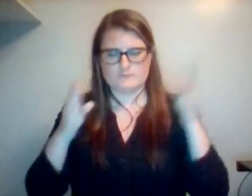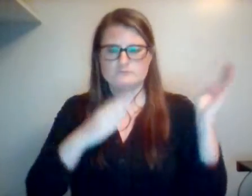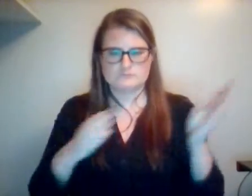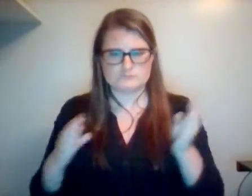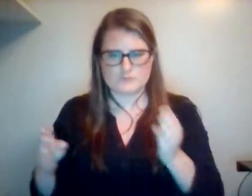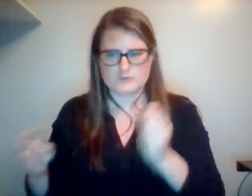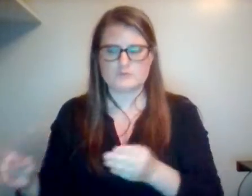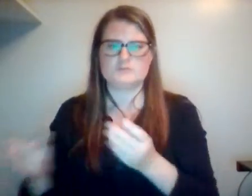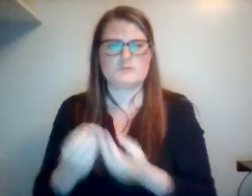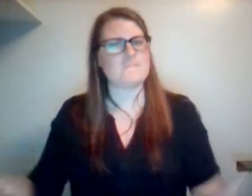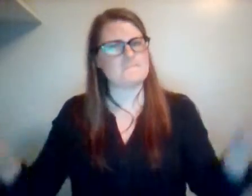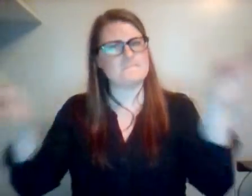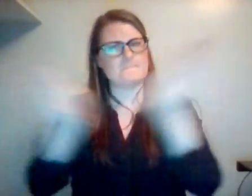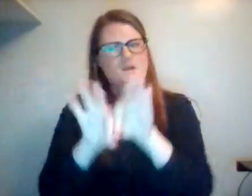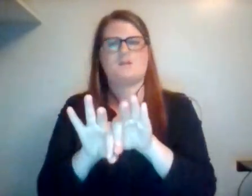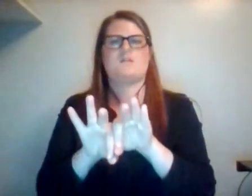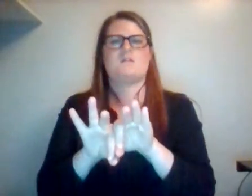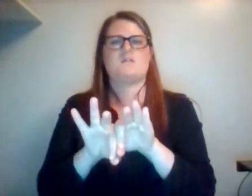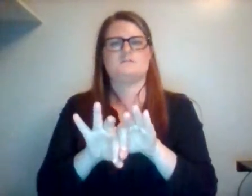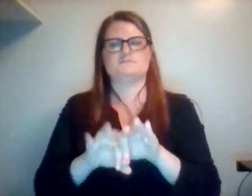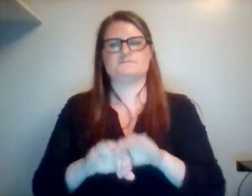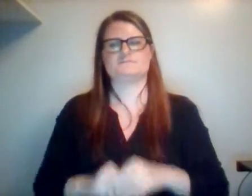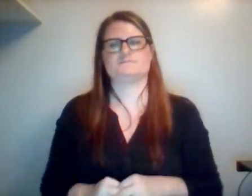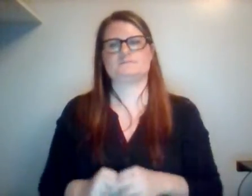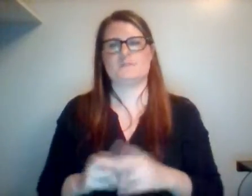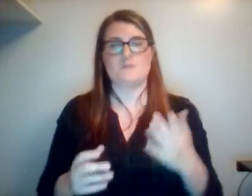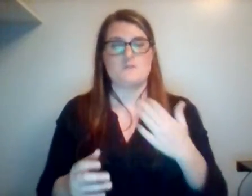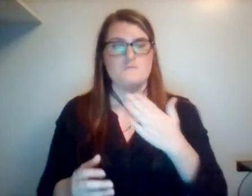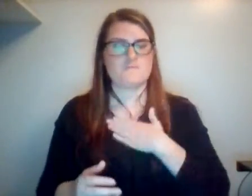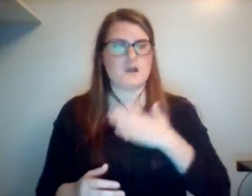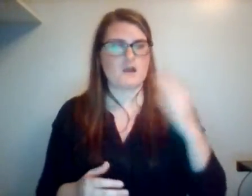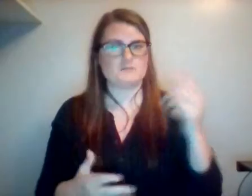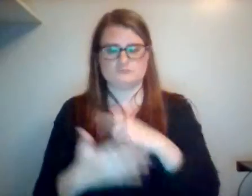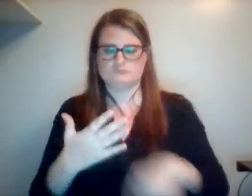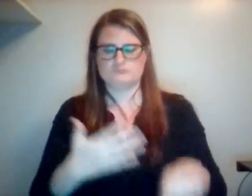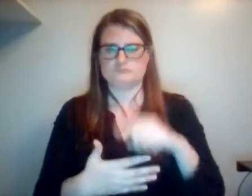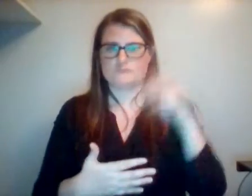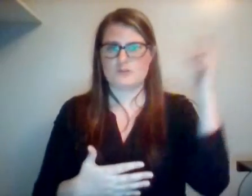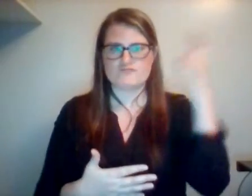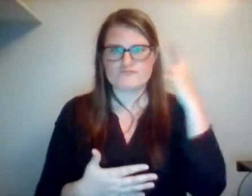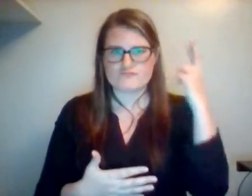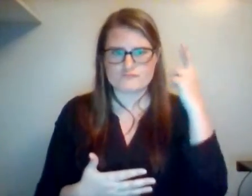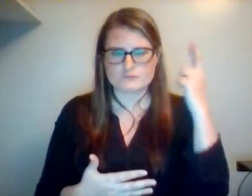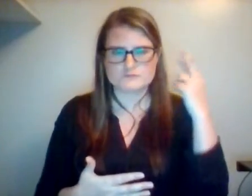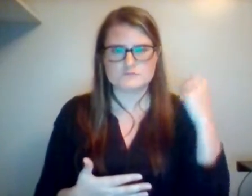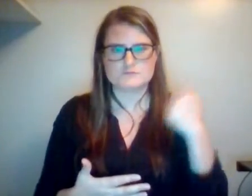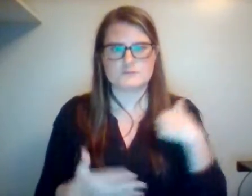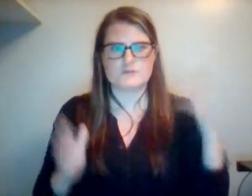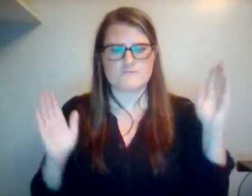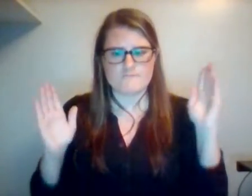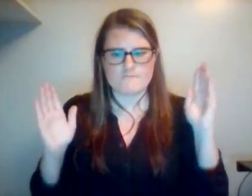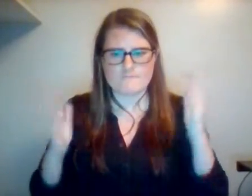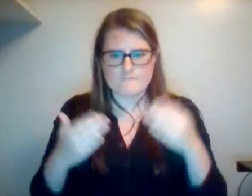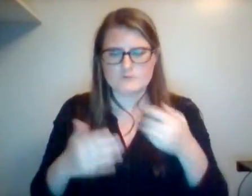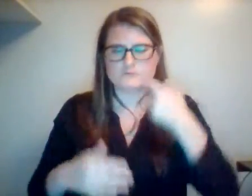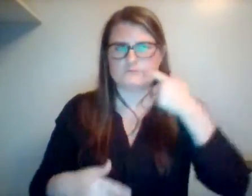us are drawn almost addictively to consult with our phones or devices when we wake up